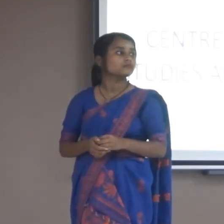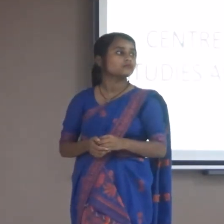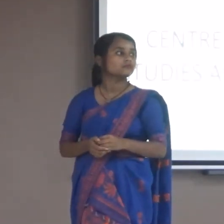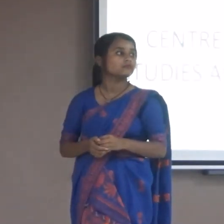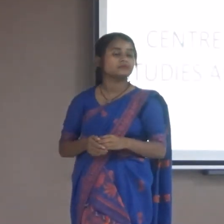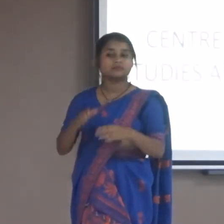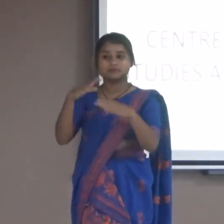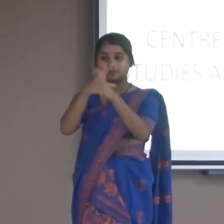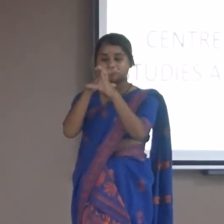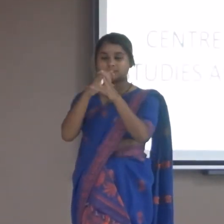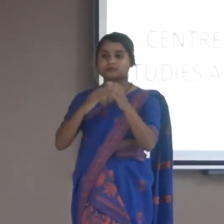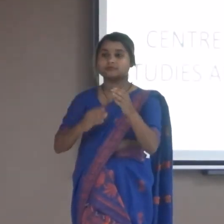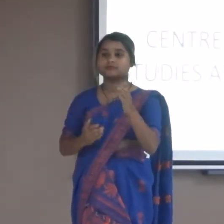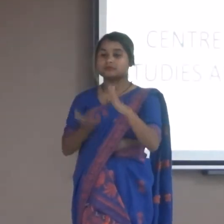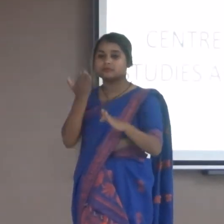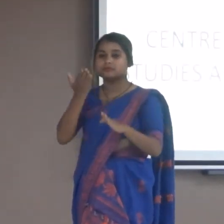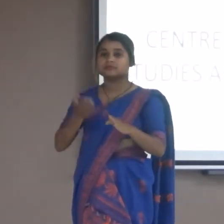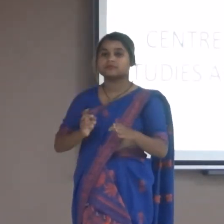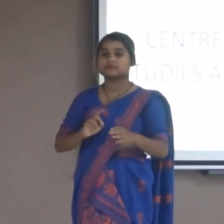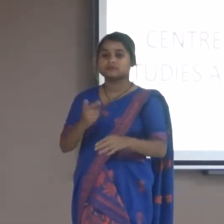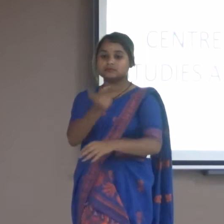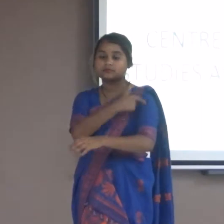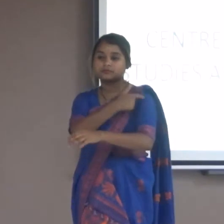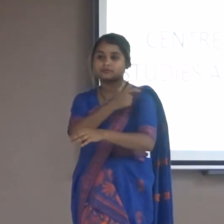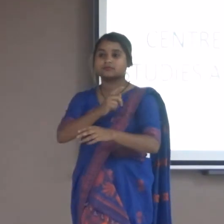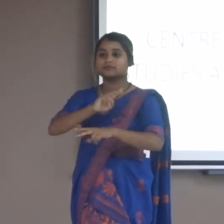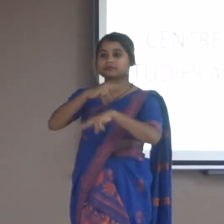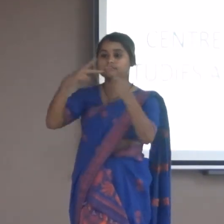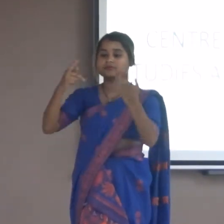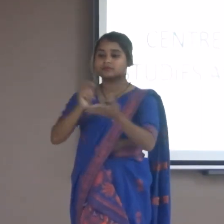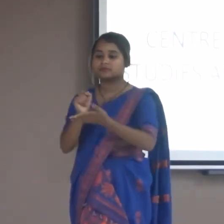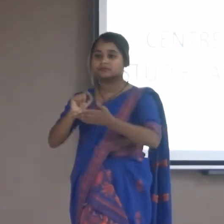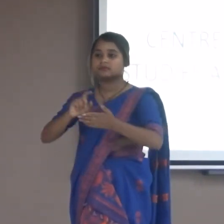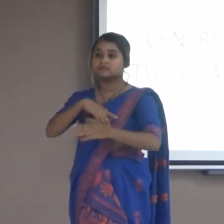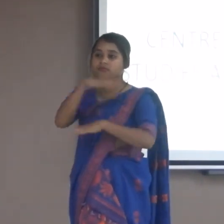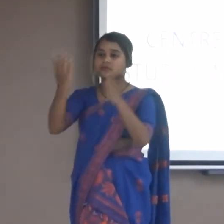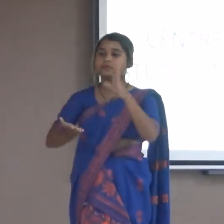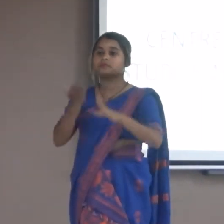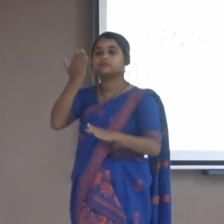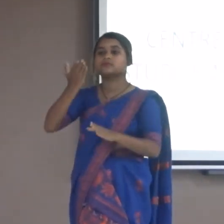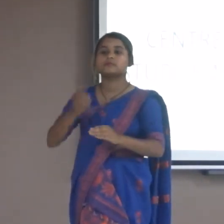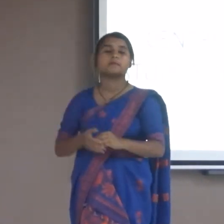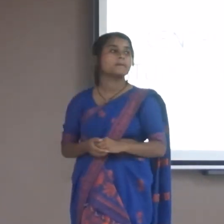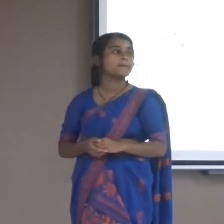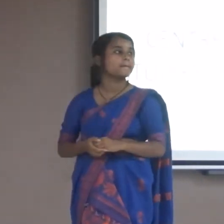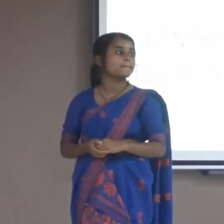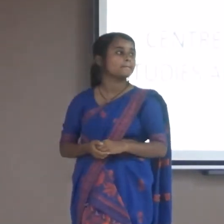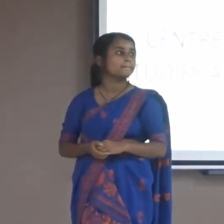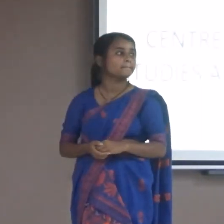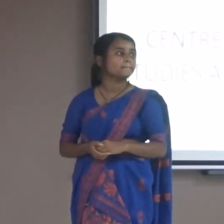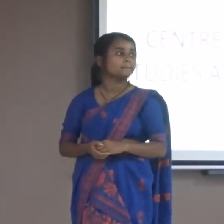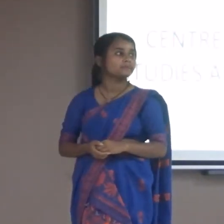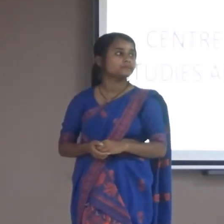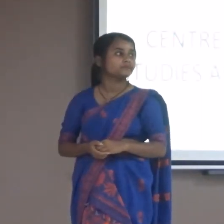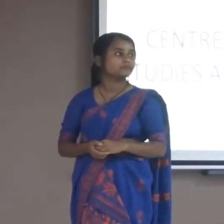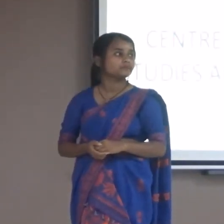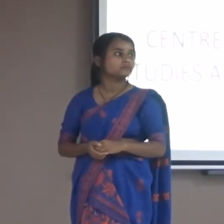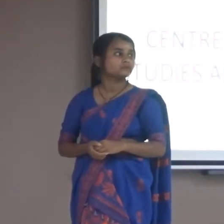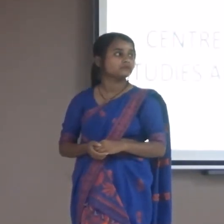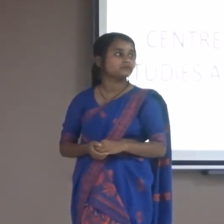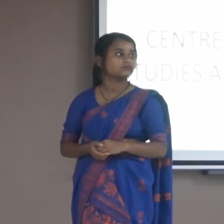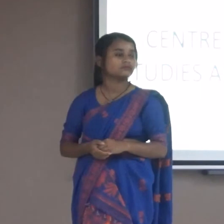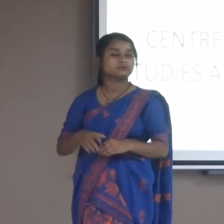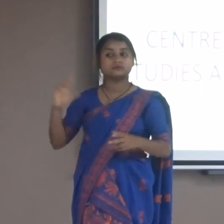Infrastructure, science, technology, medical science, education, it has made tremendous progress. And of course,